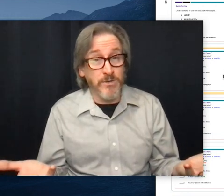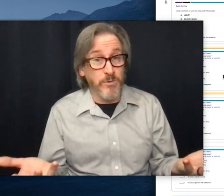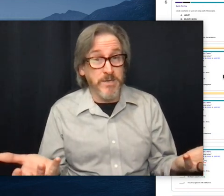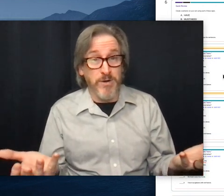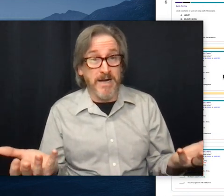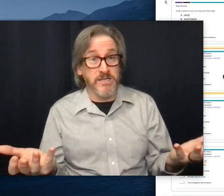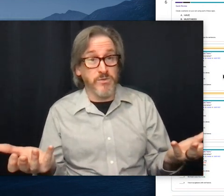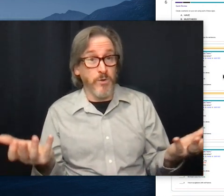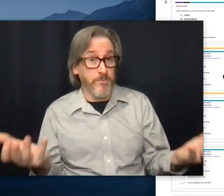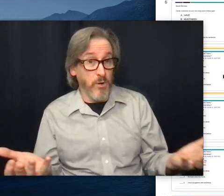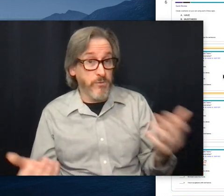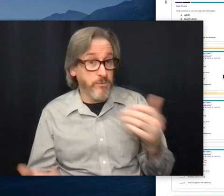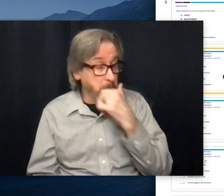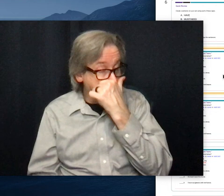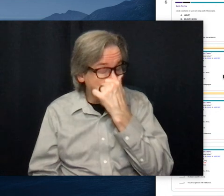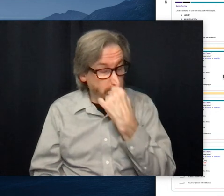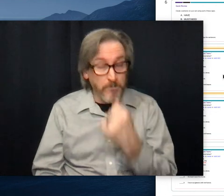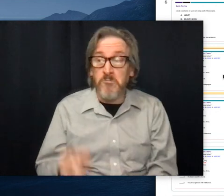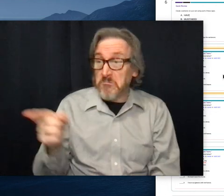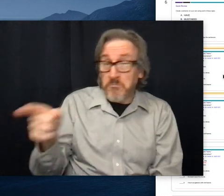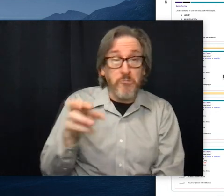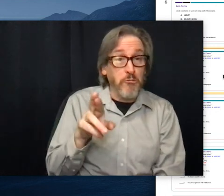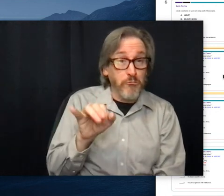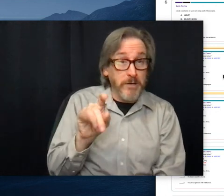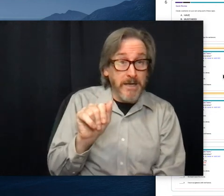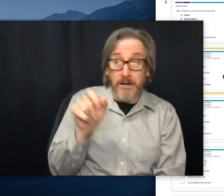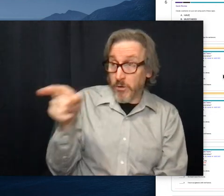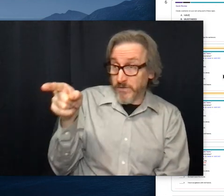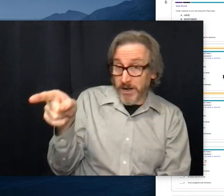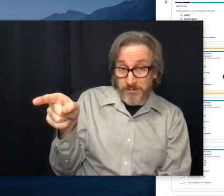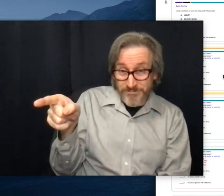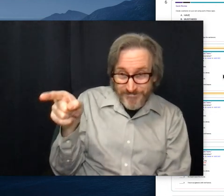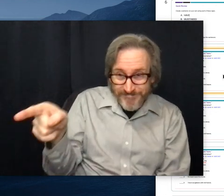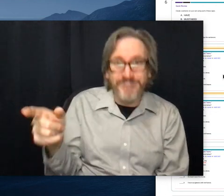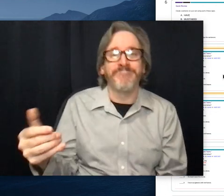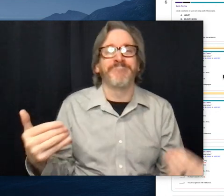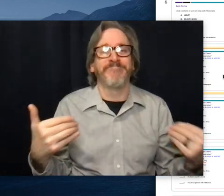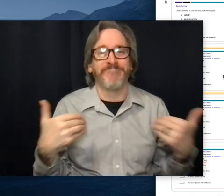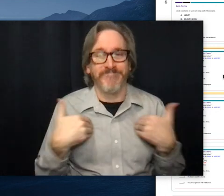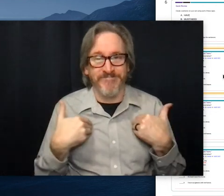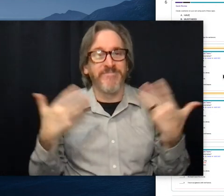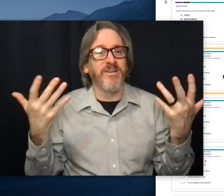the best thing would be to practice with both. Rita over there.